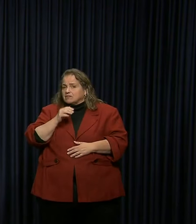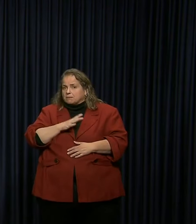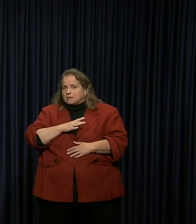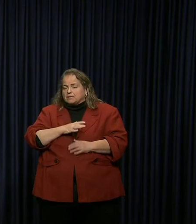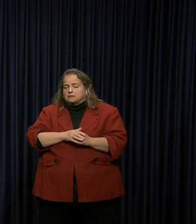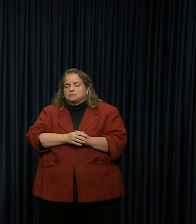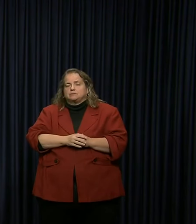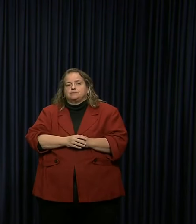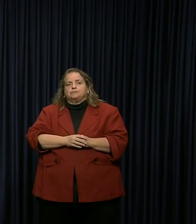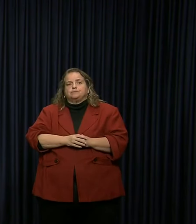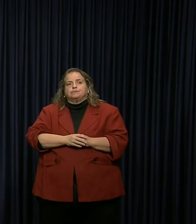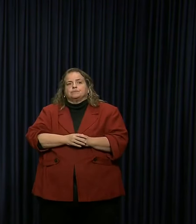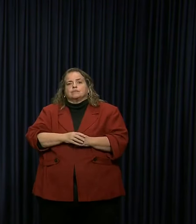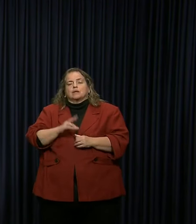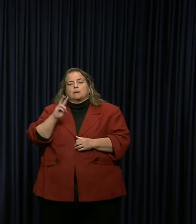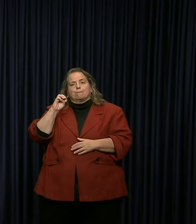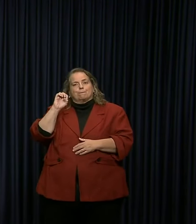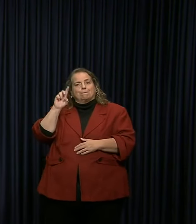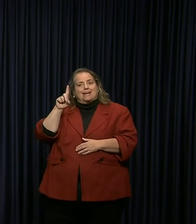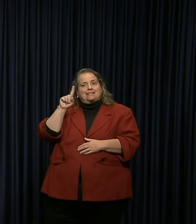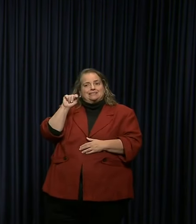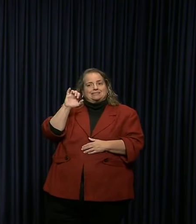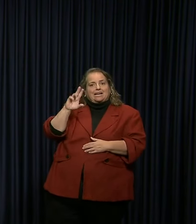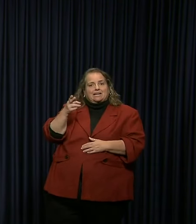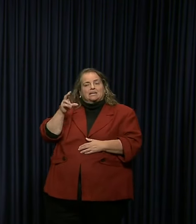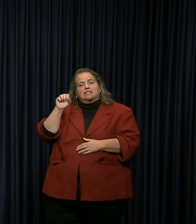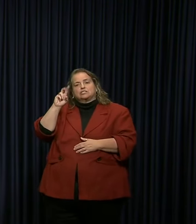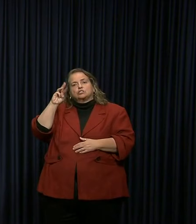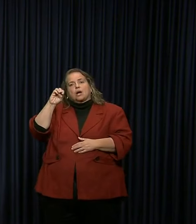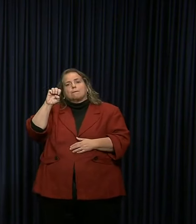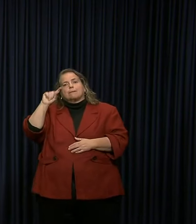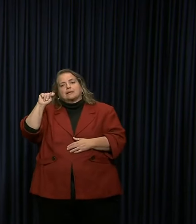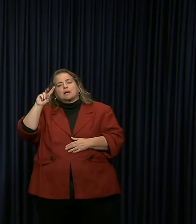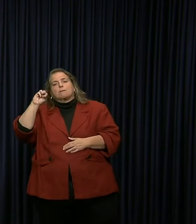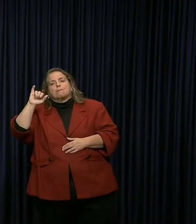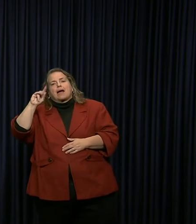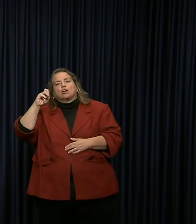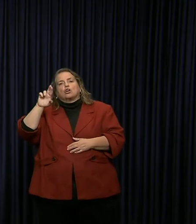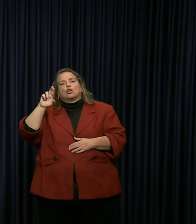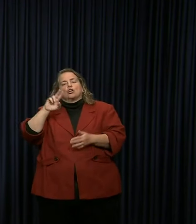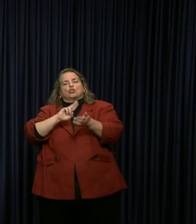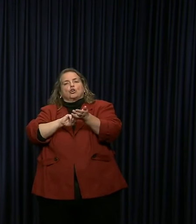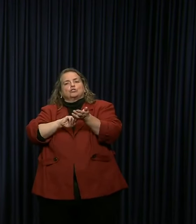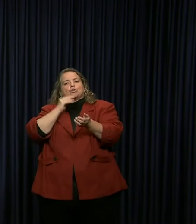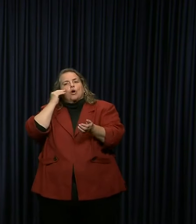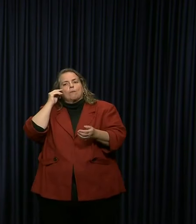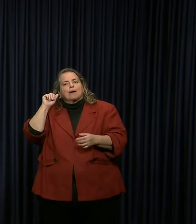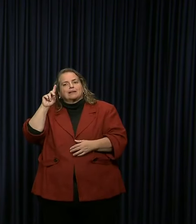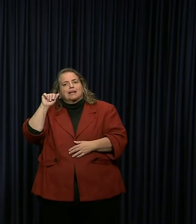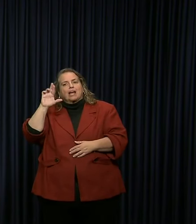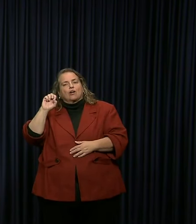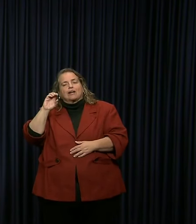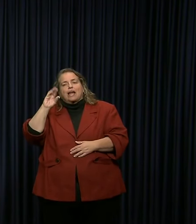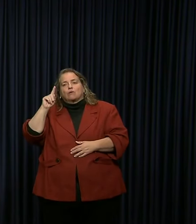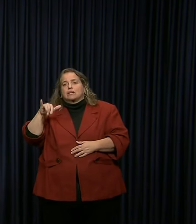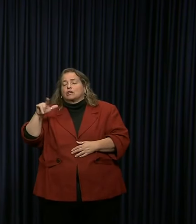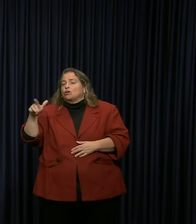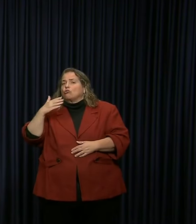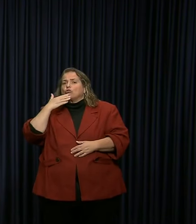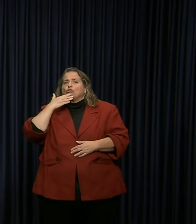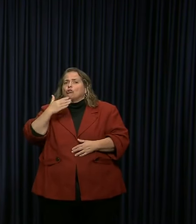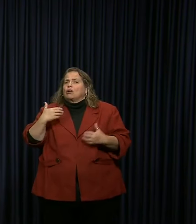female, a med tech at Summit Manor Nursing Home in Adair County. She's in good health other than one